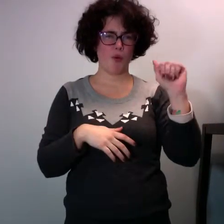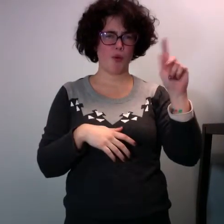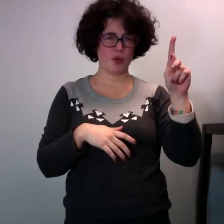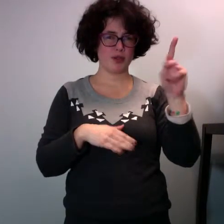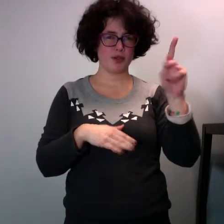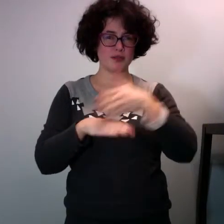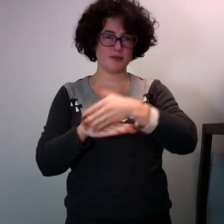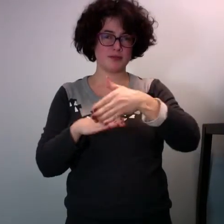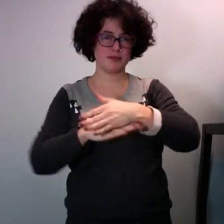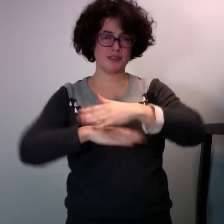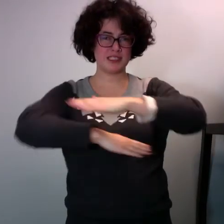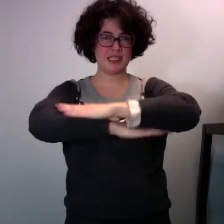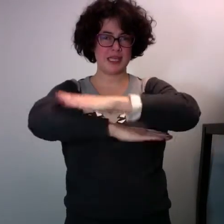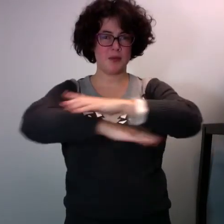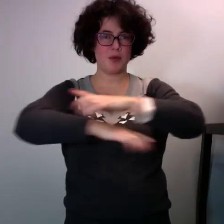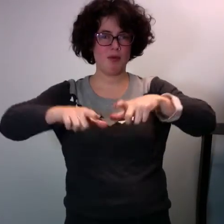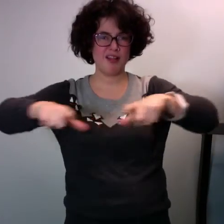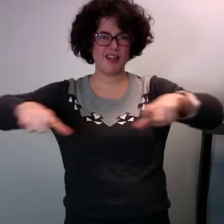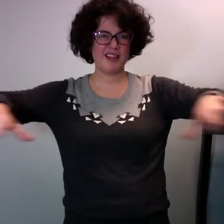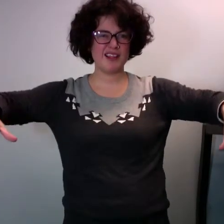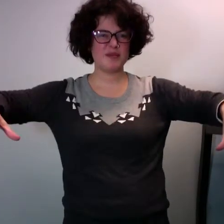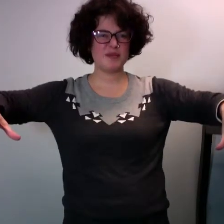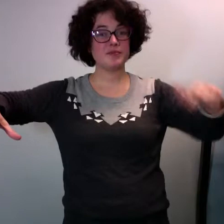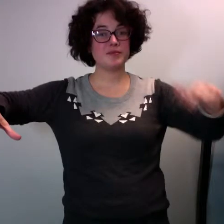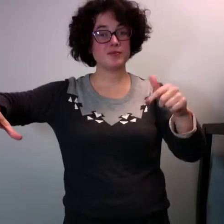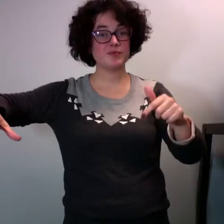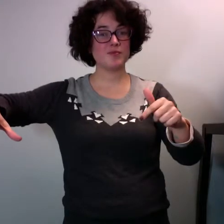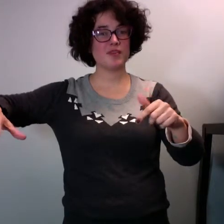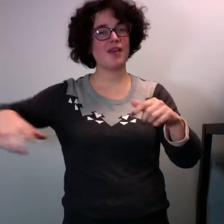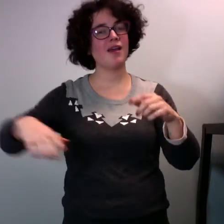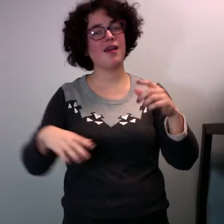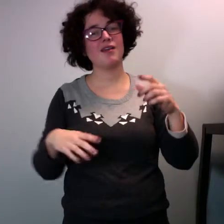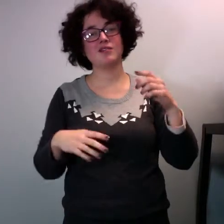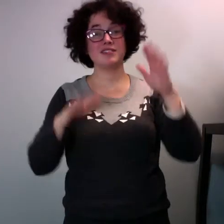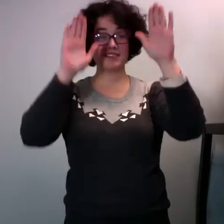kitchen. Here is where our family meets every Sunday evening.